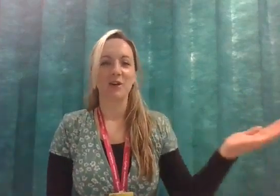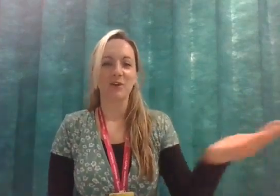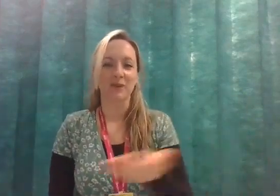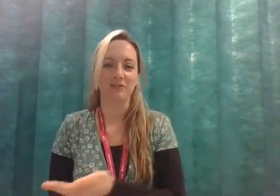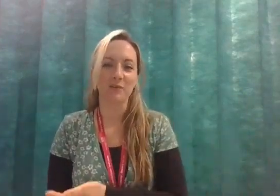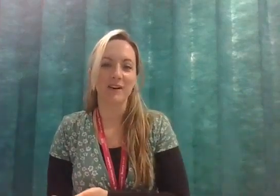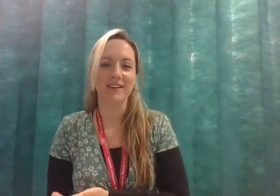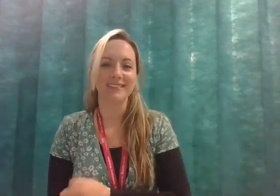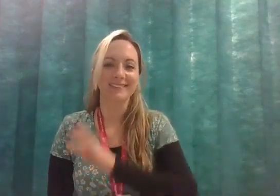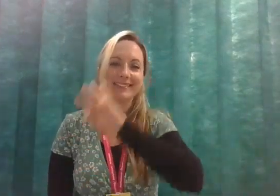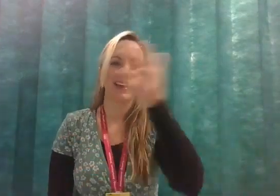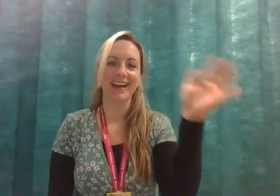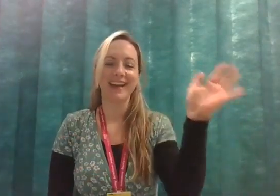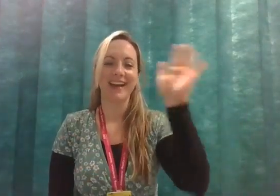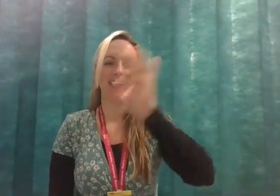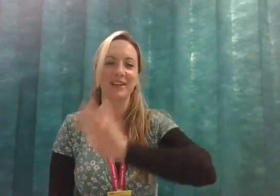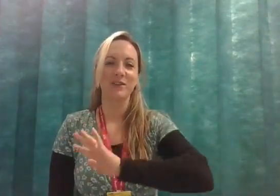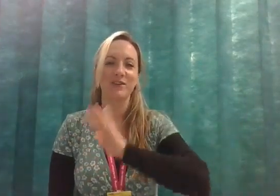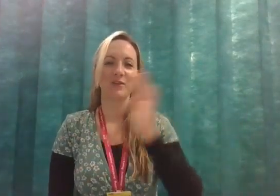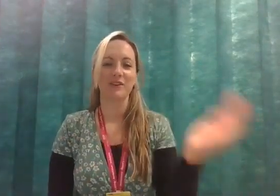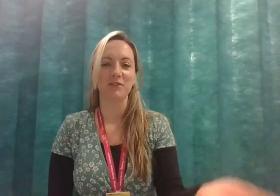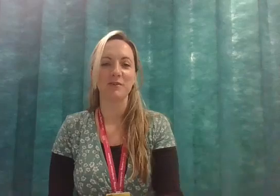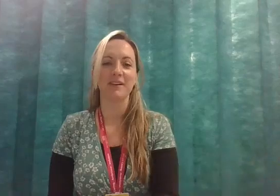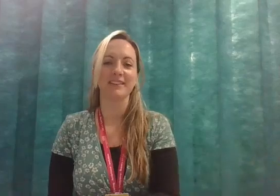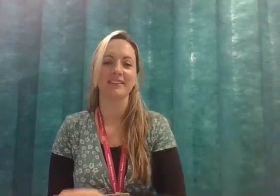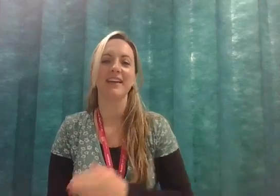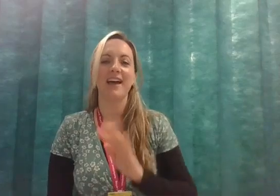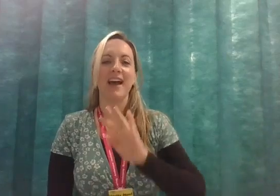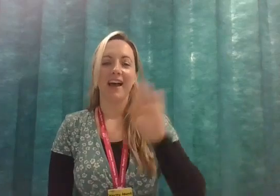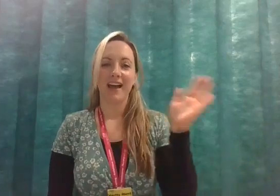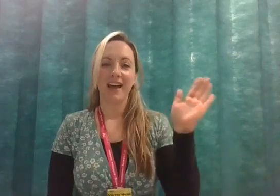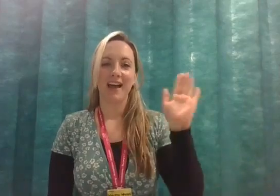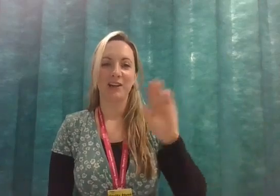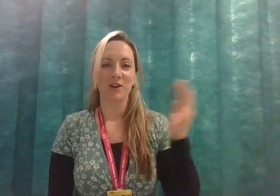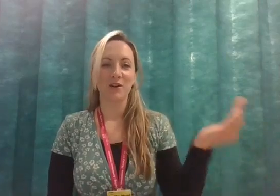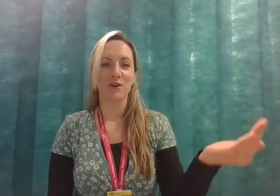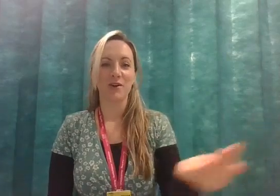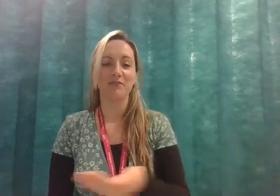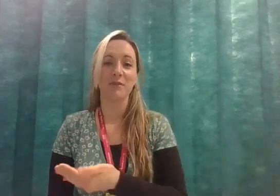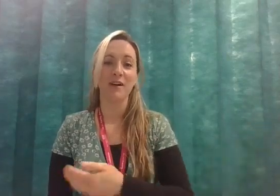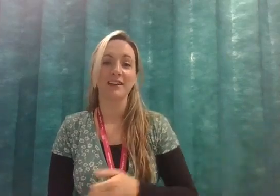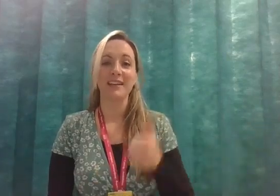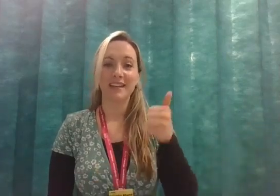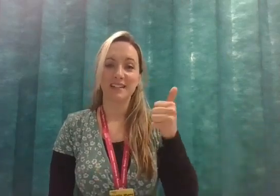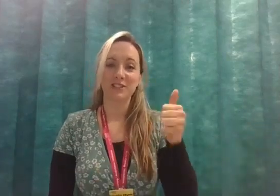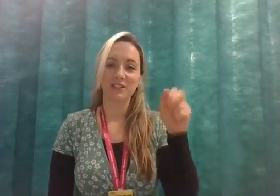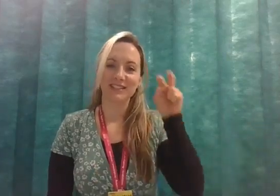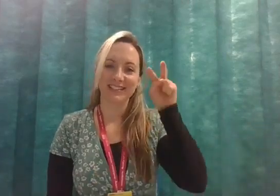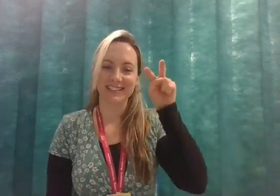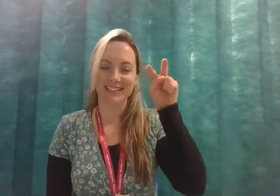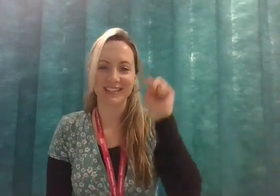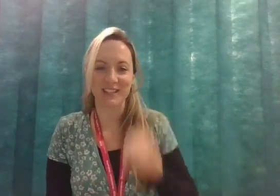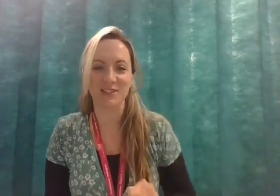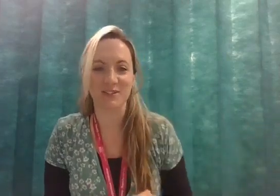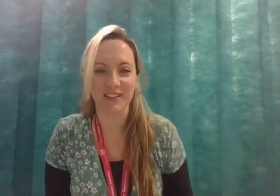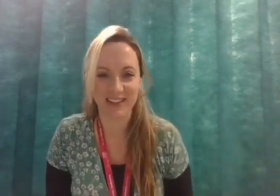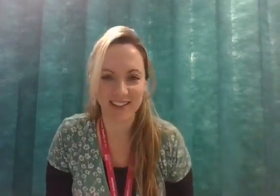Hello everyone, hello everyone, hello everyone, it's good to see you